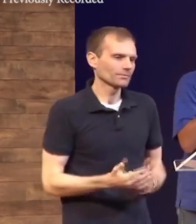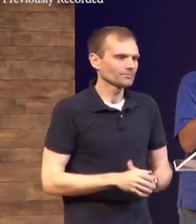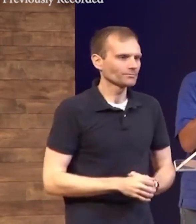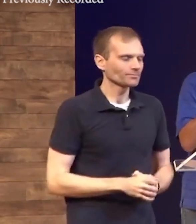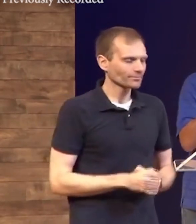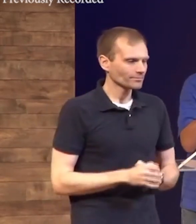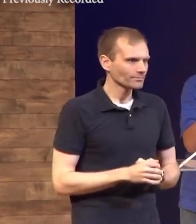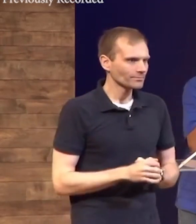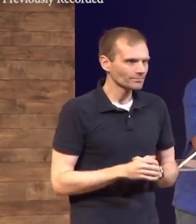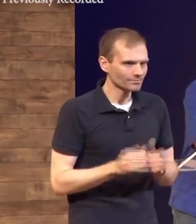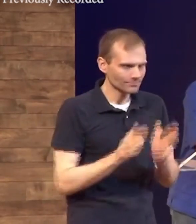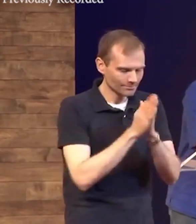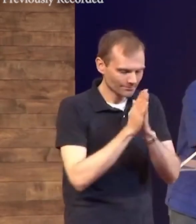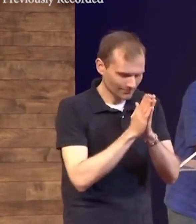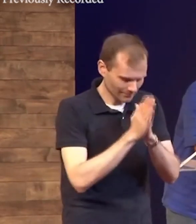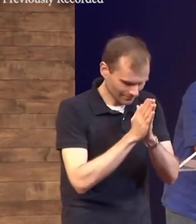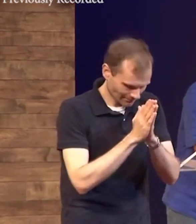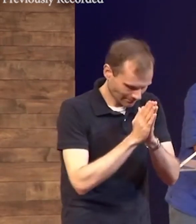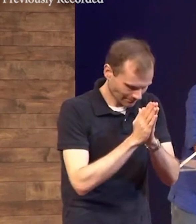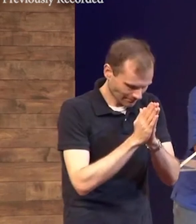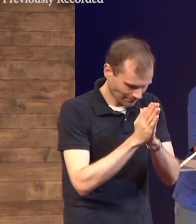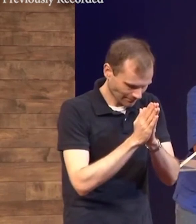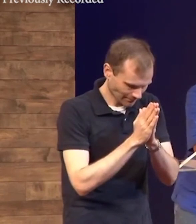Would you bow with me and pray?